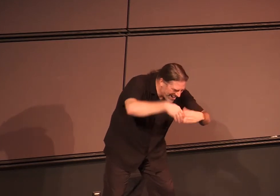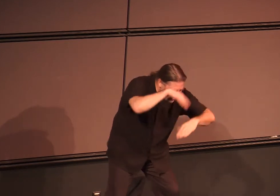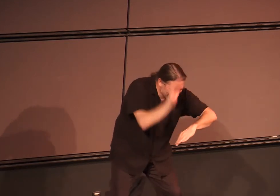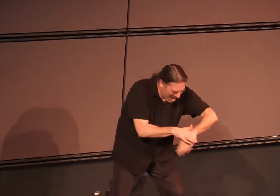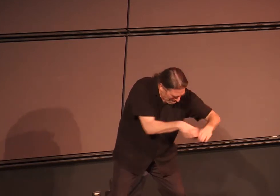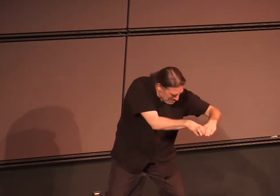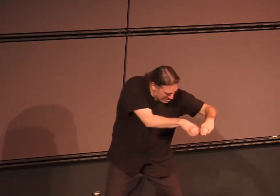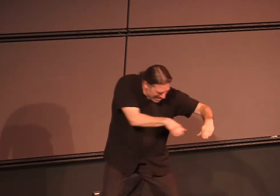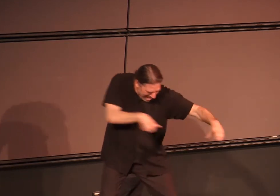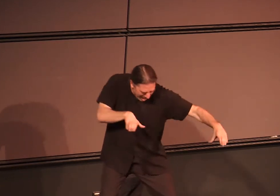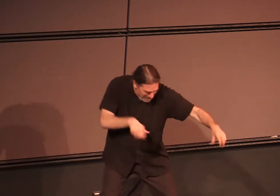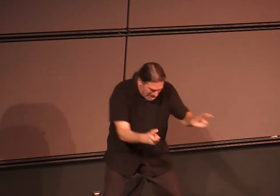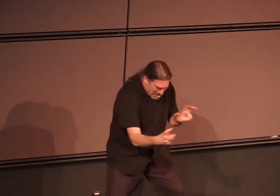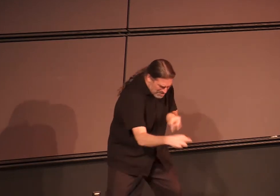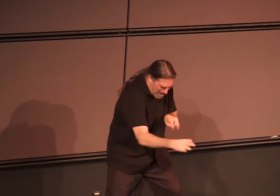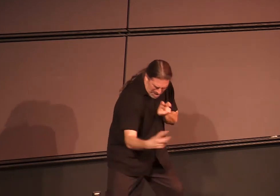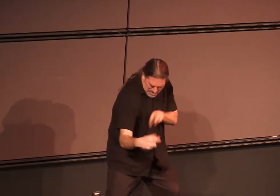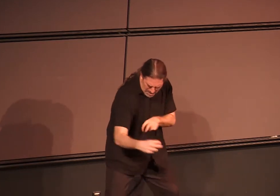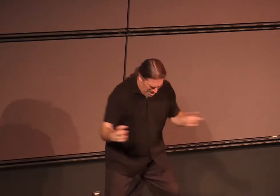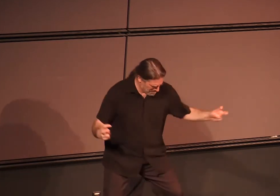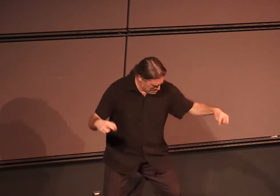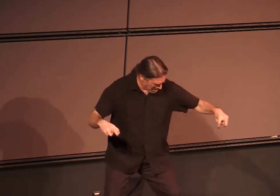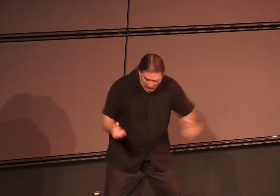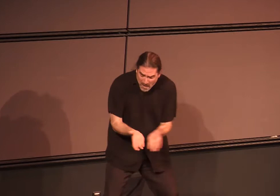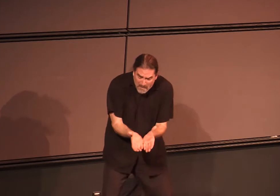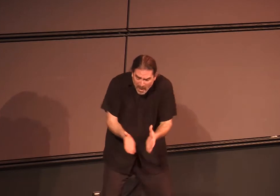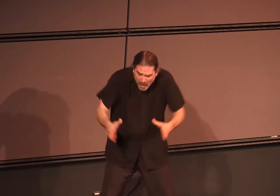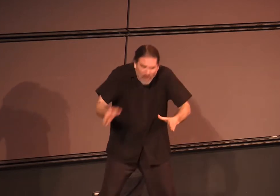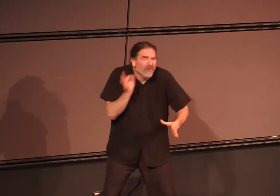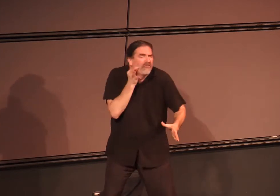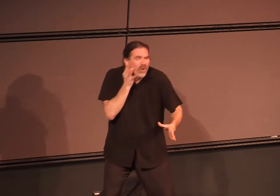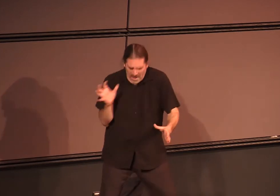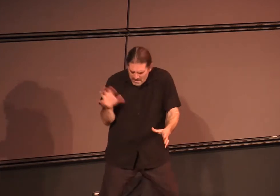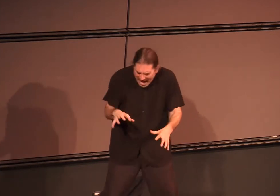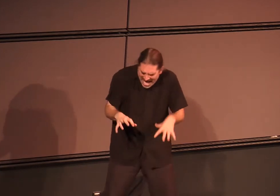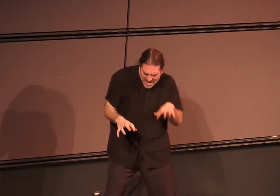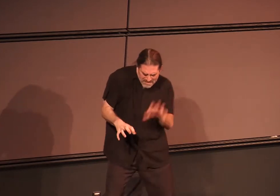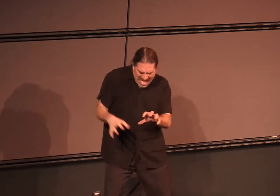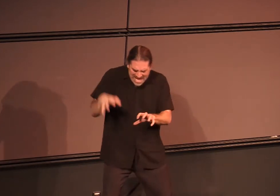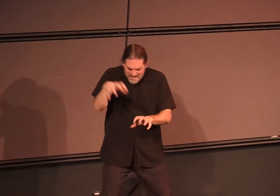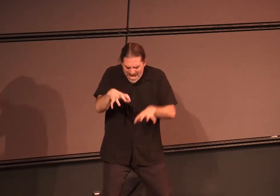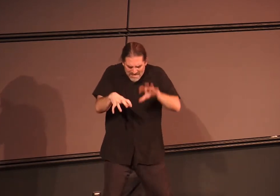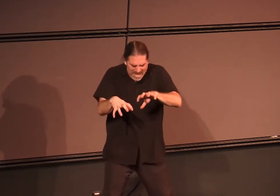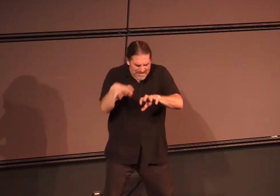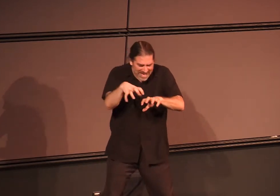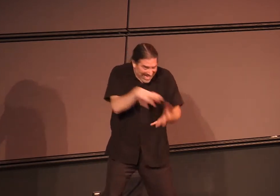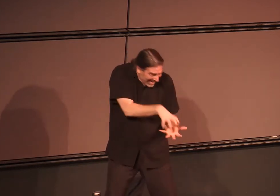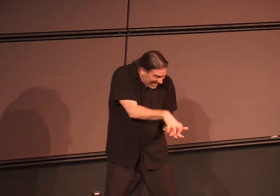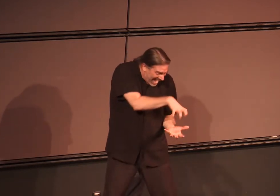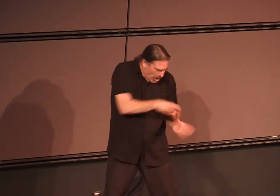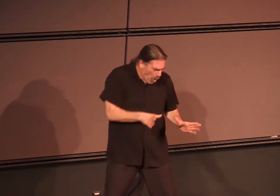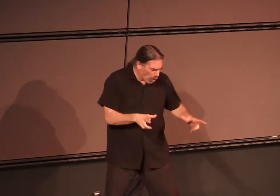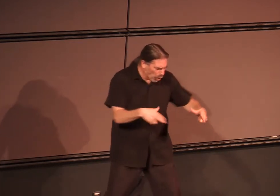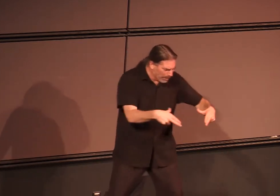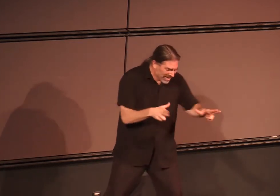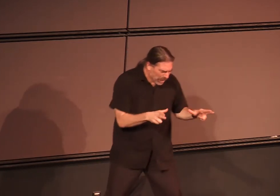Of the table, chairs surrounding, fruit bowl piled high, 3-layered